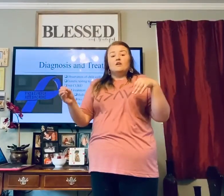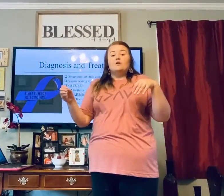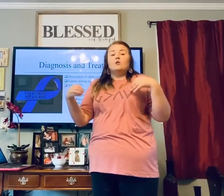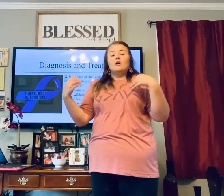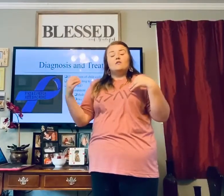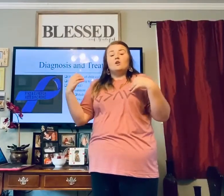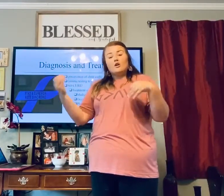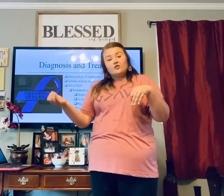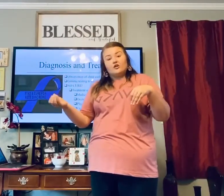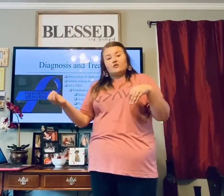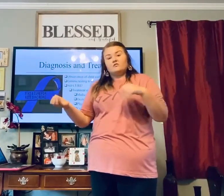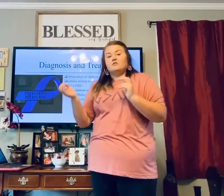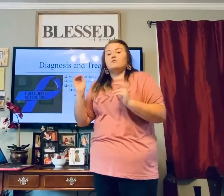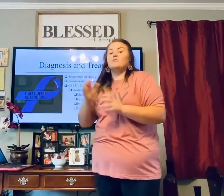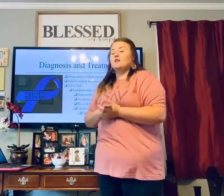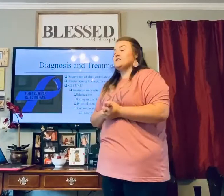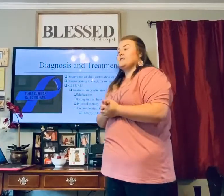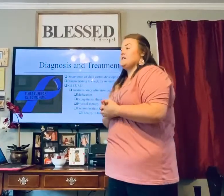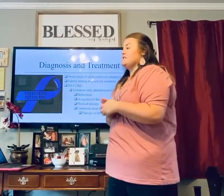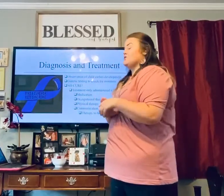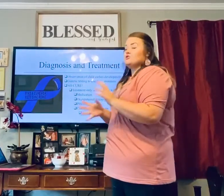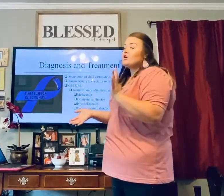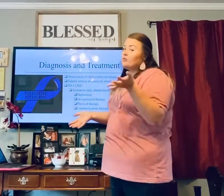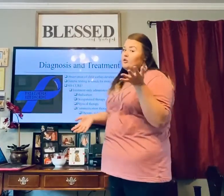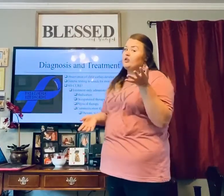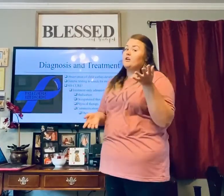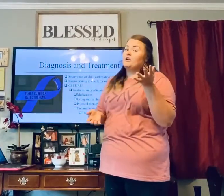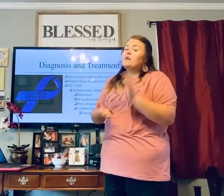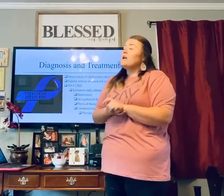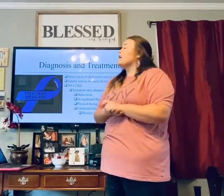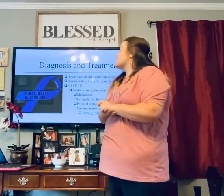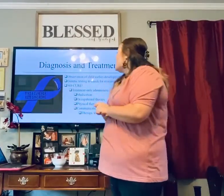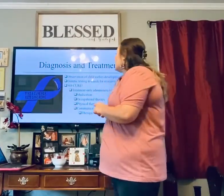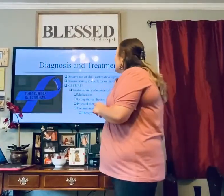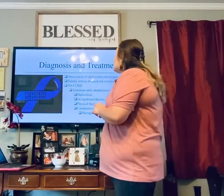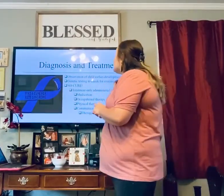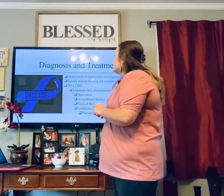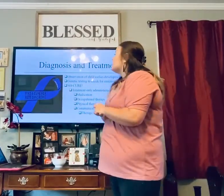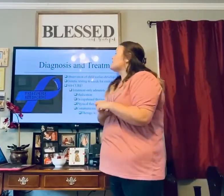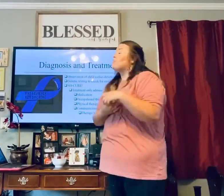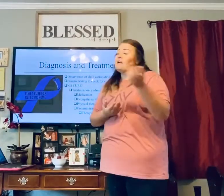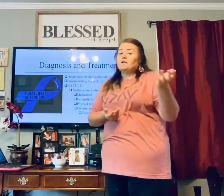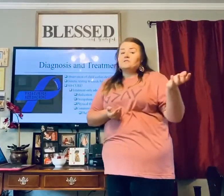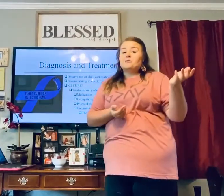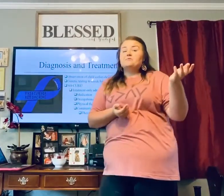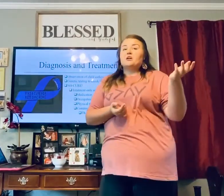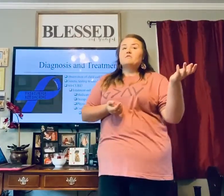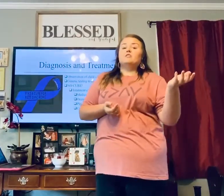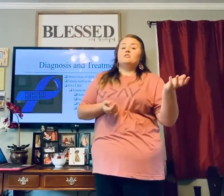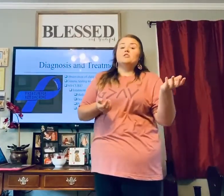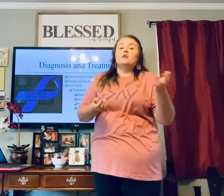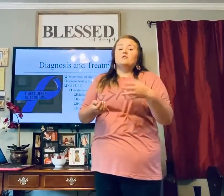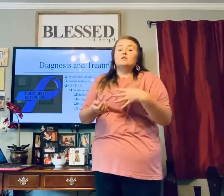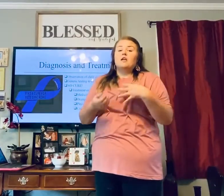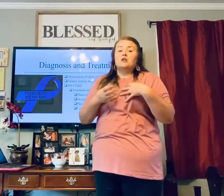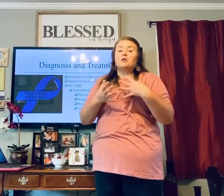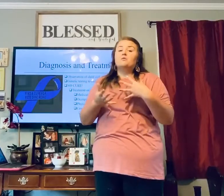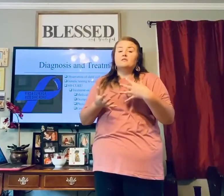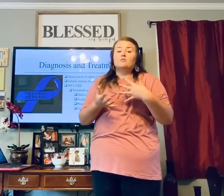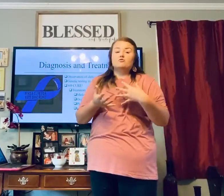a lot of other rare diseases. There's no cure. Diagnosing is parents observing their child and knowing something's